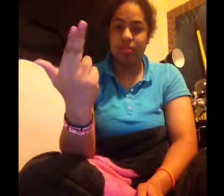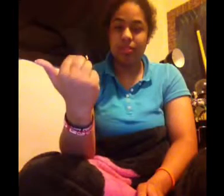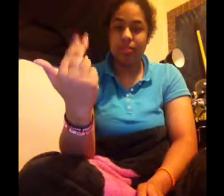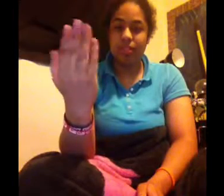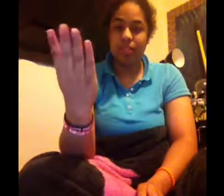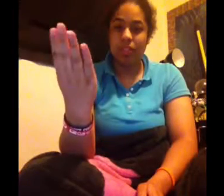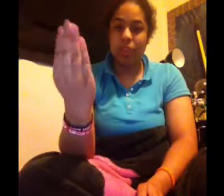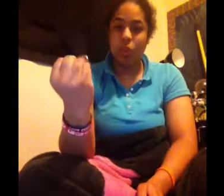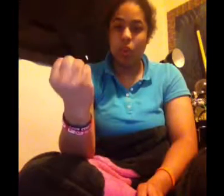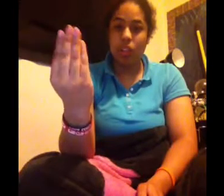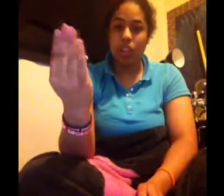14